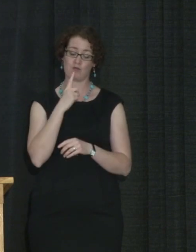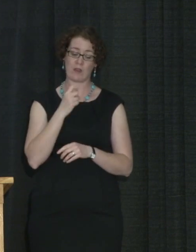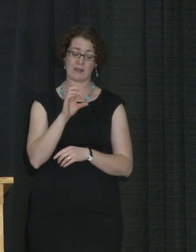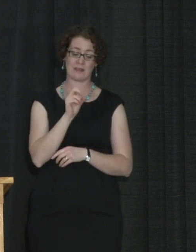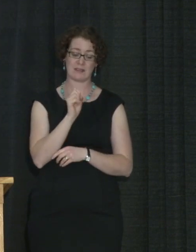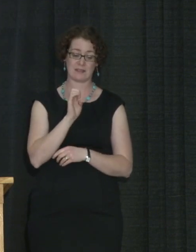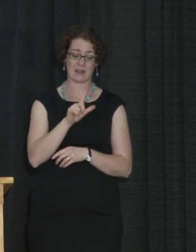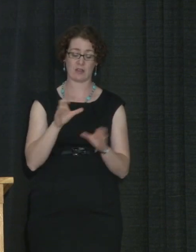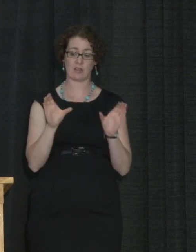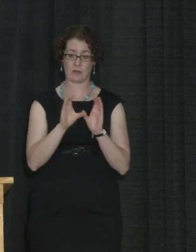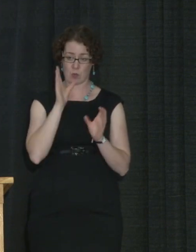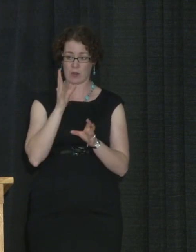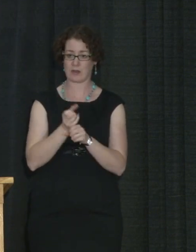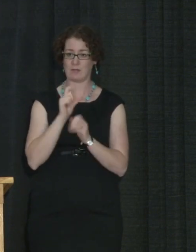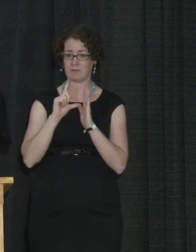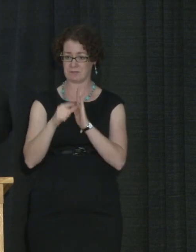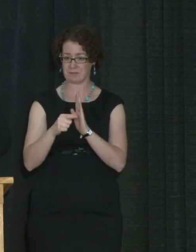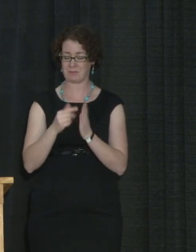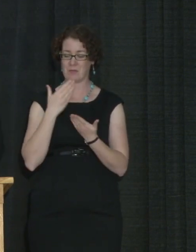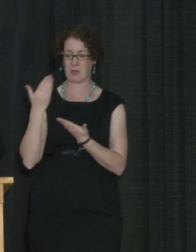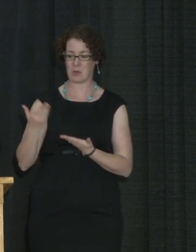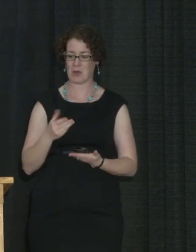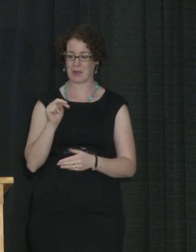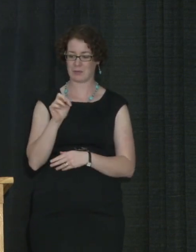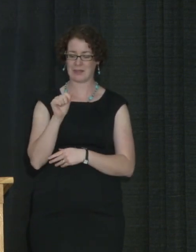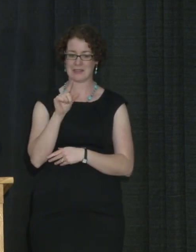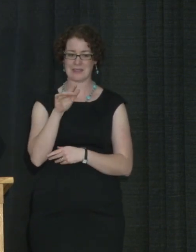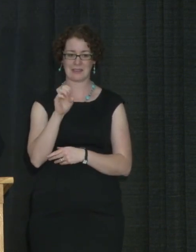join me in welcoming Nadine to the podium.